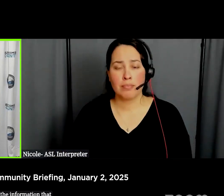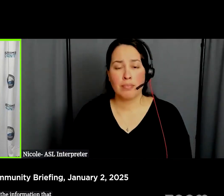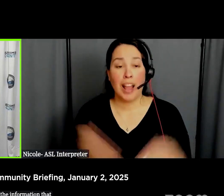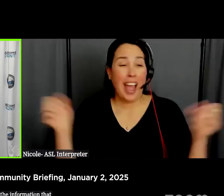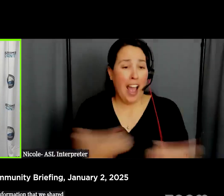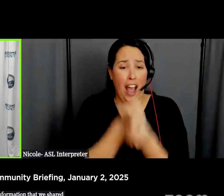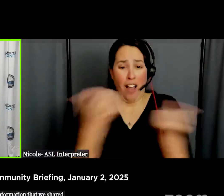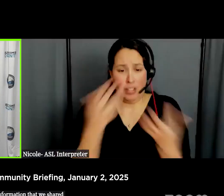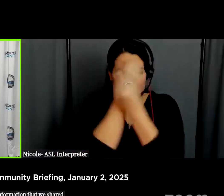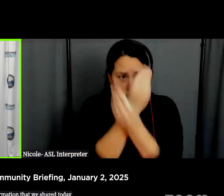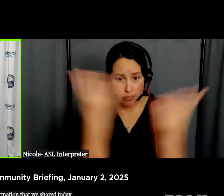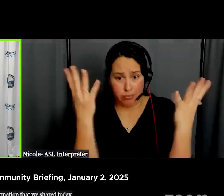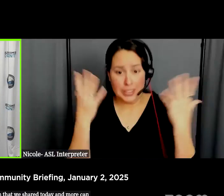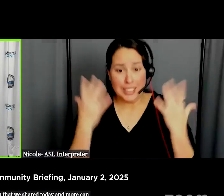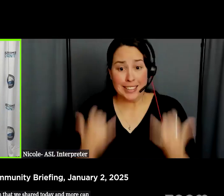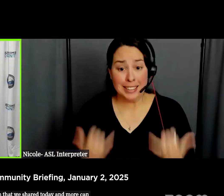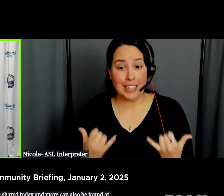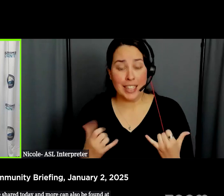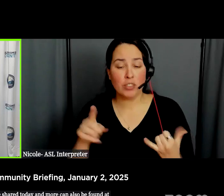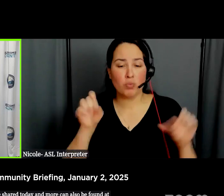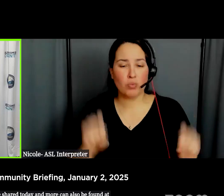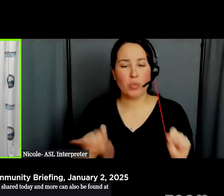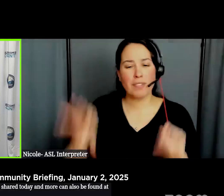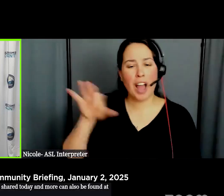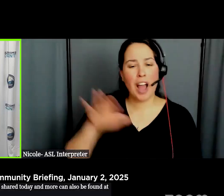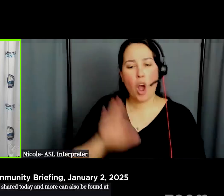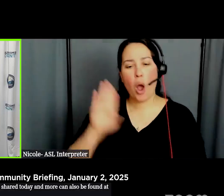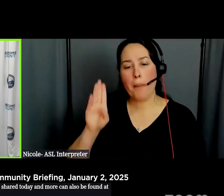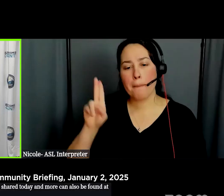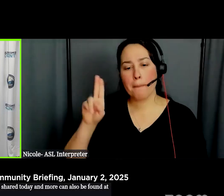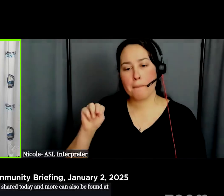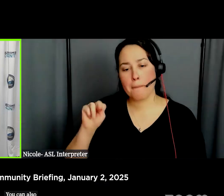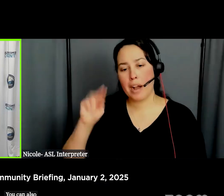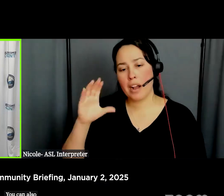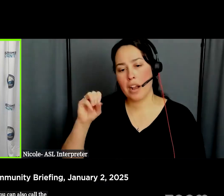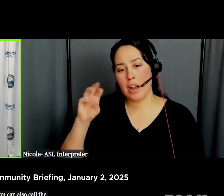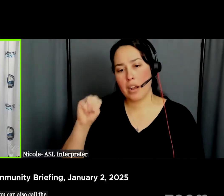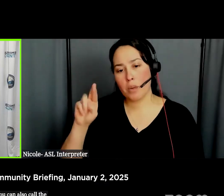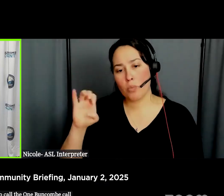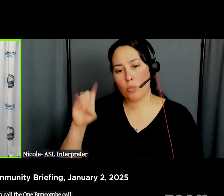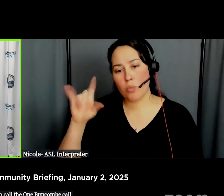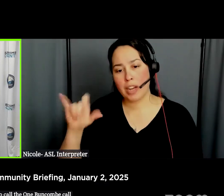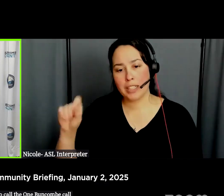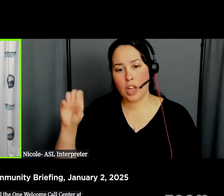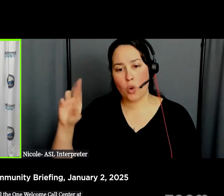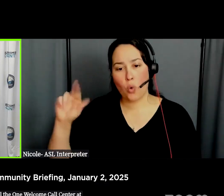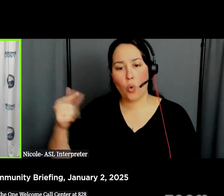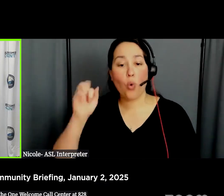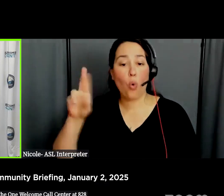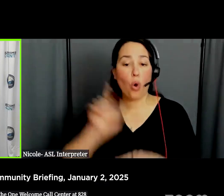today and more can also be found at buncombeready.org. You can also call the One Buncombe Call Center at